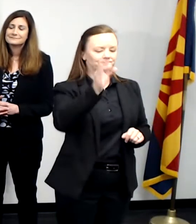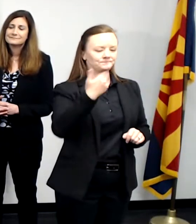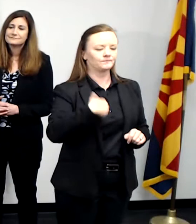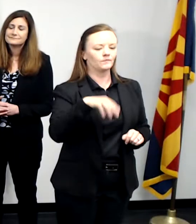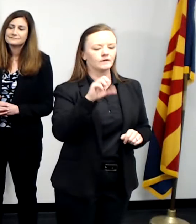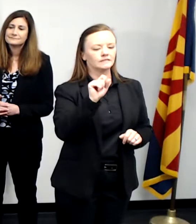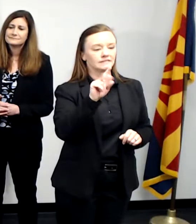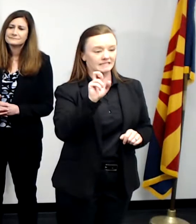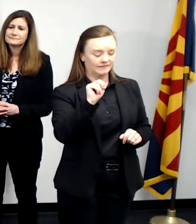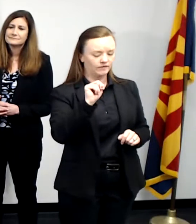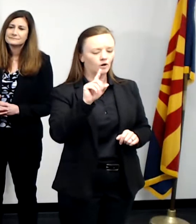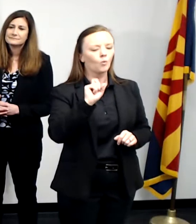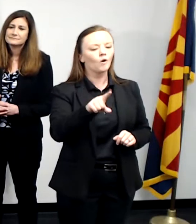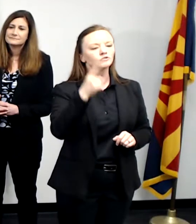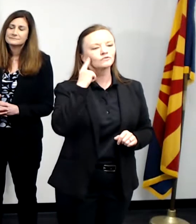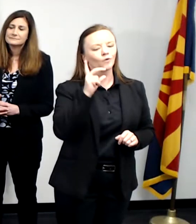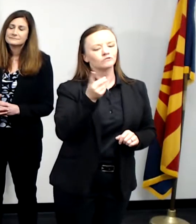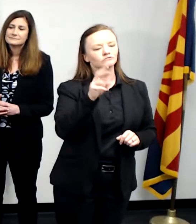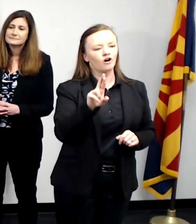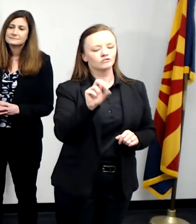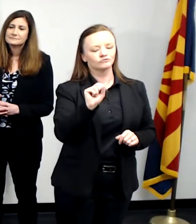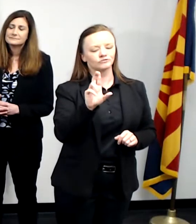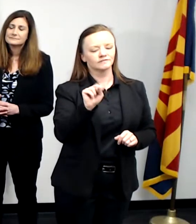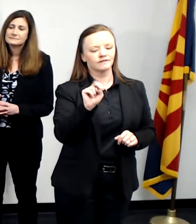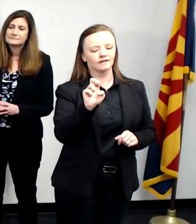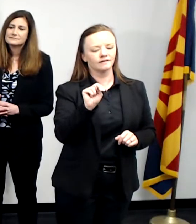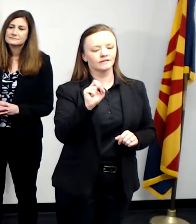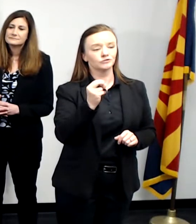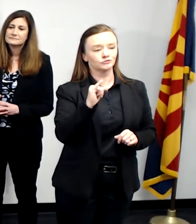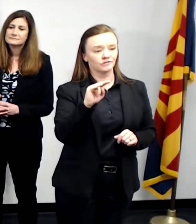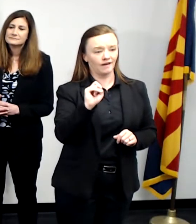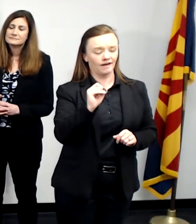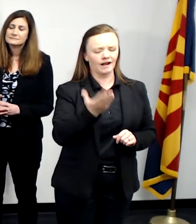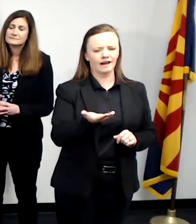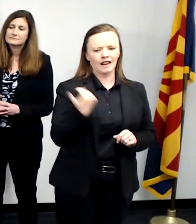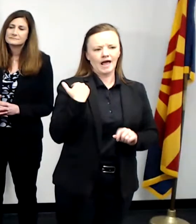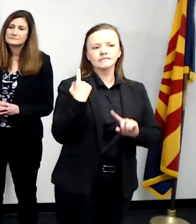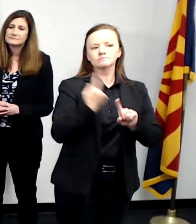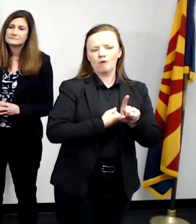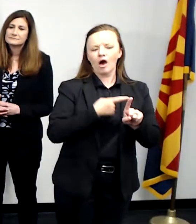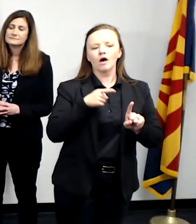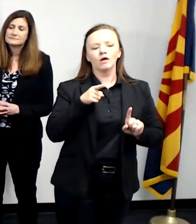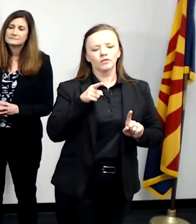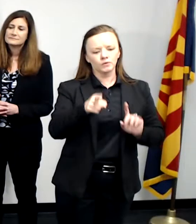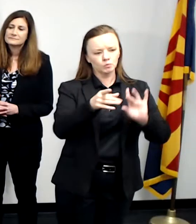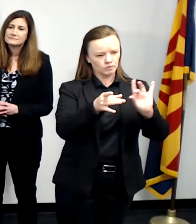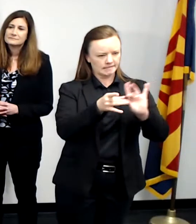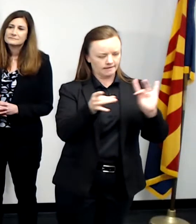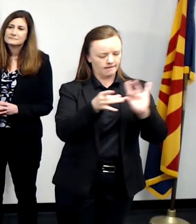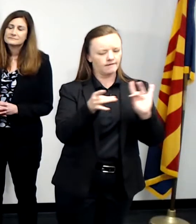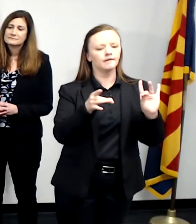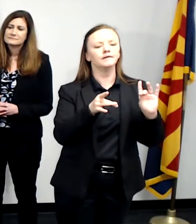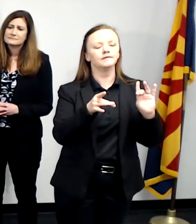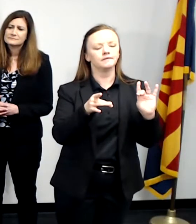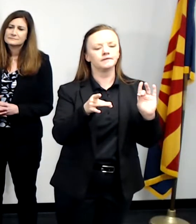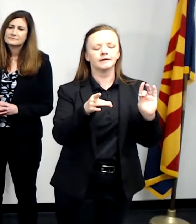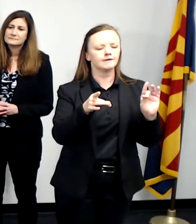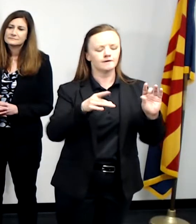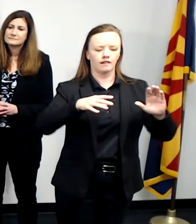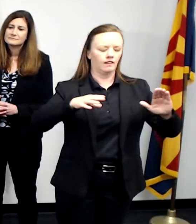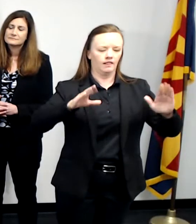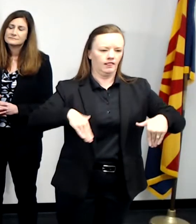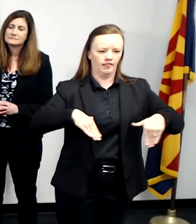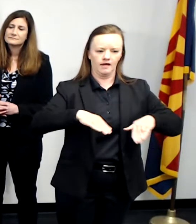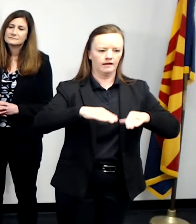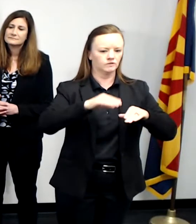Hi, this is a question for Dr. Sunenshine. Last month, you stated that it was too early to